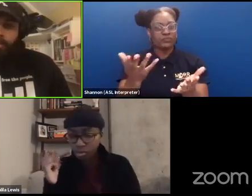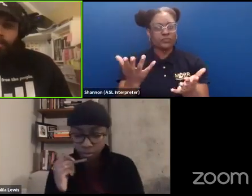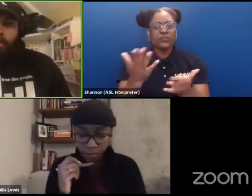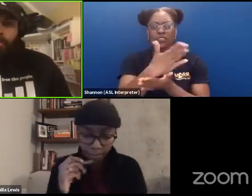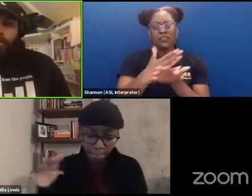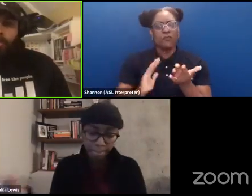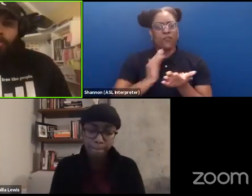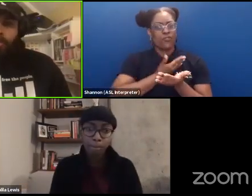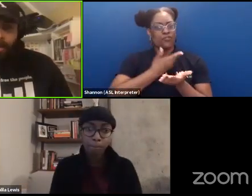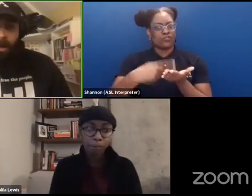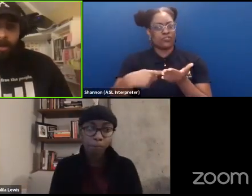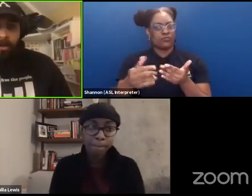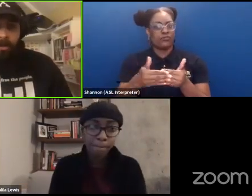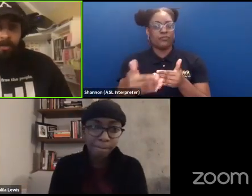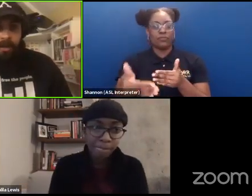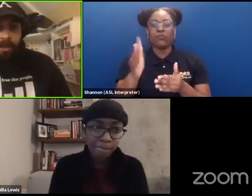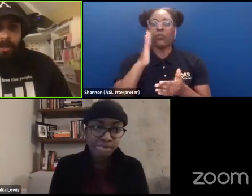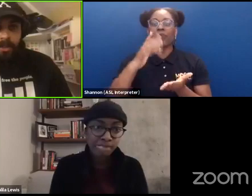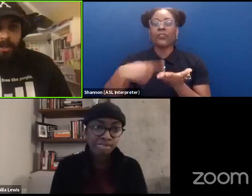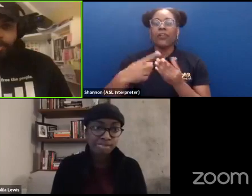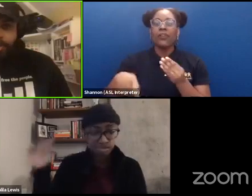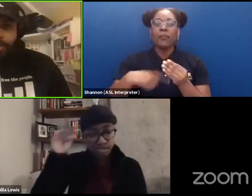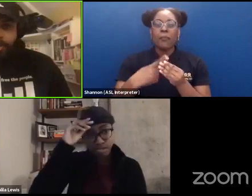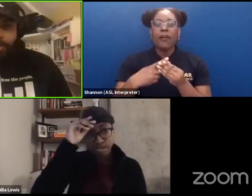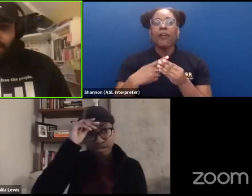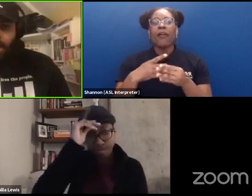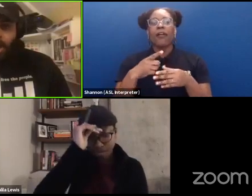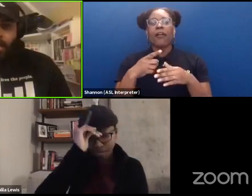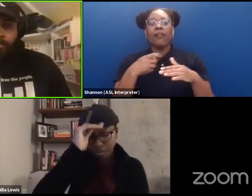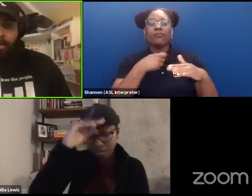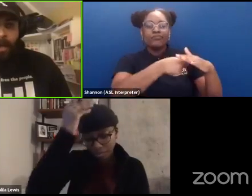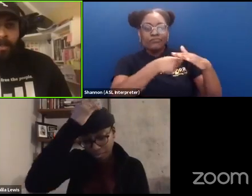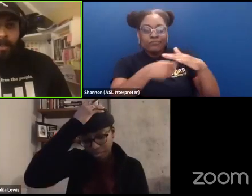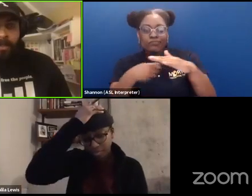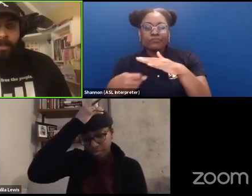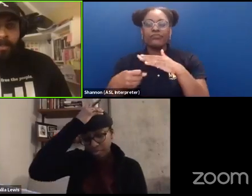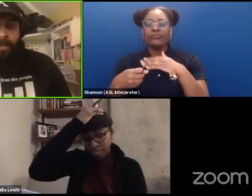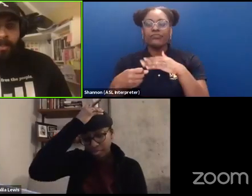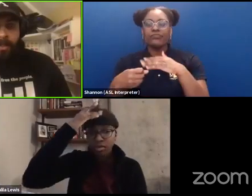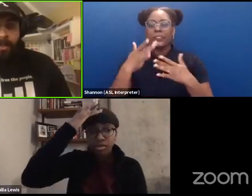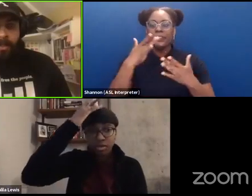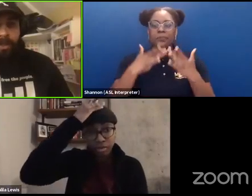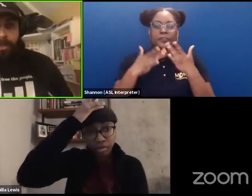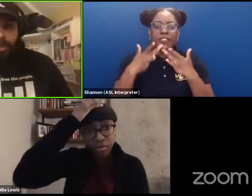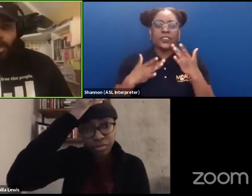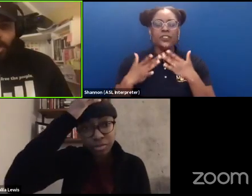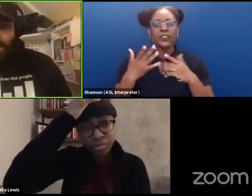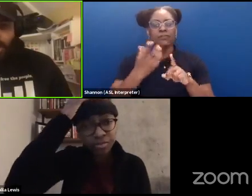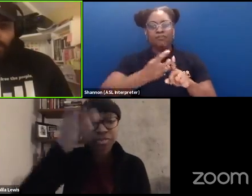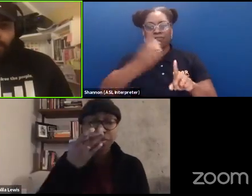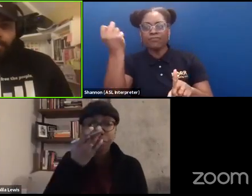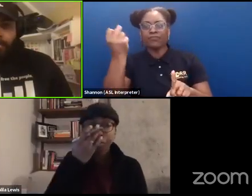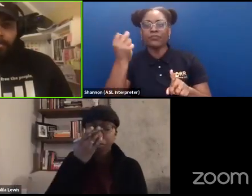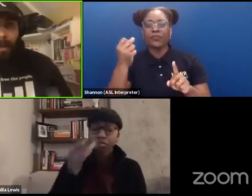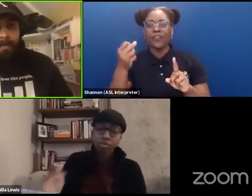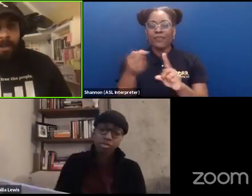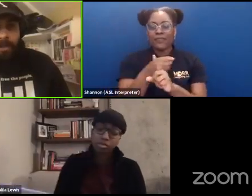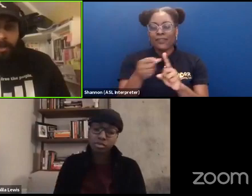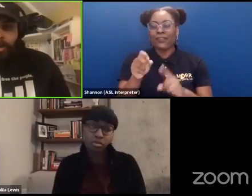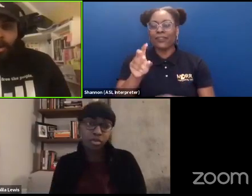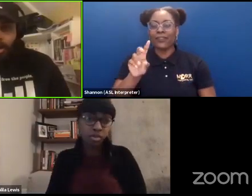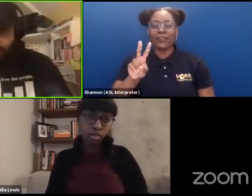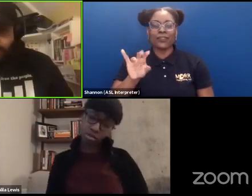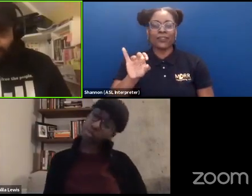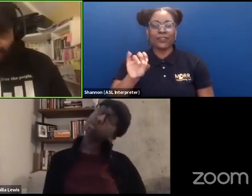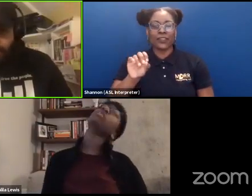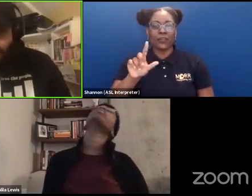forward will be talking about incarceration, deprivation, violence, all of which might be